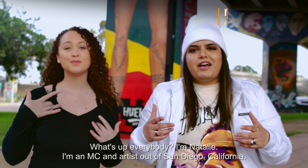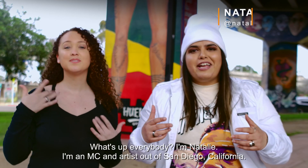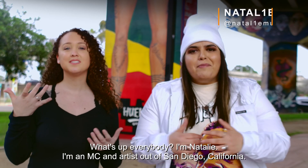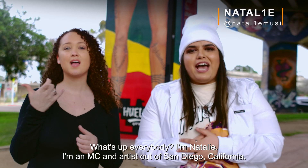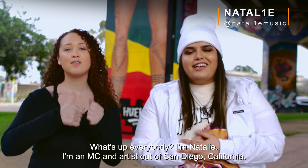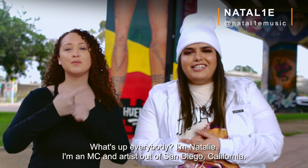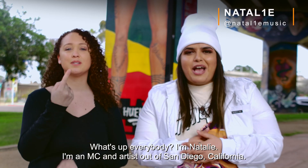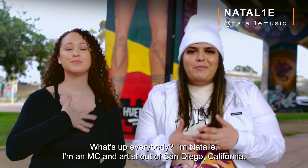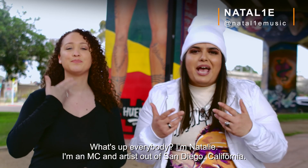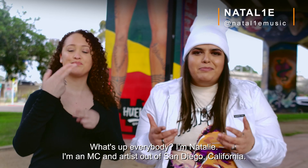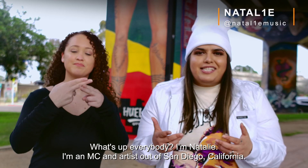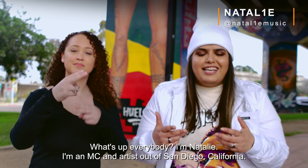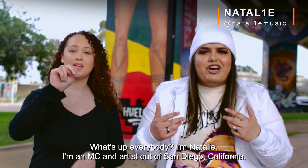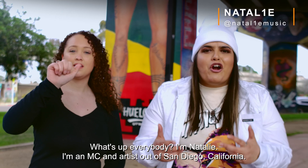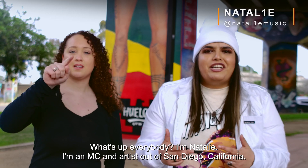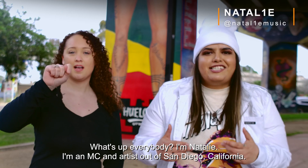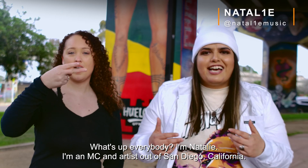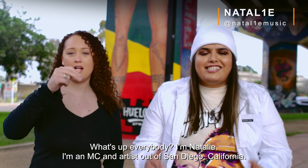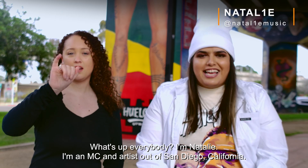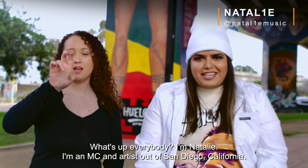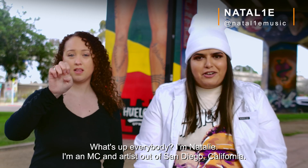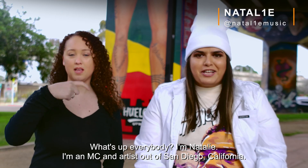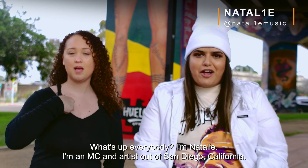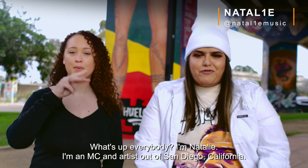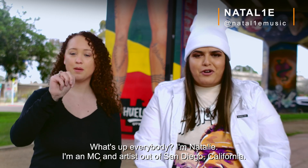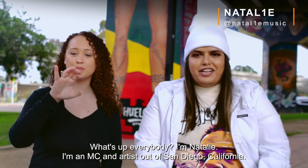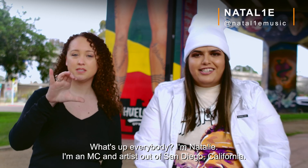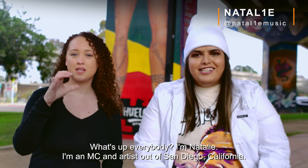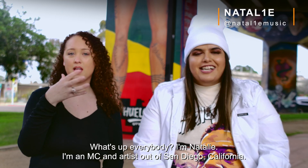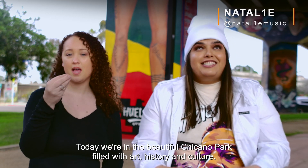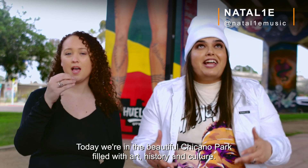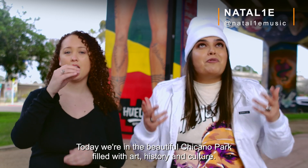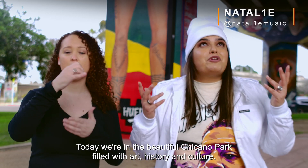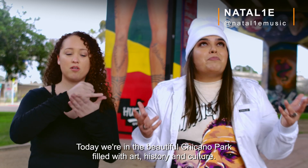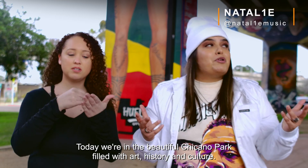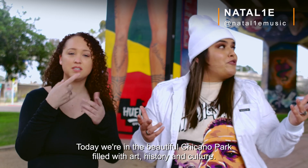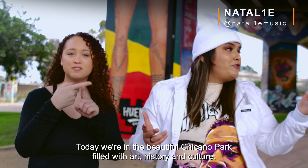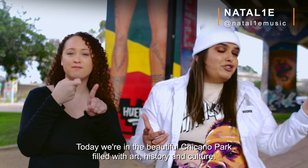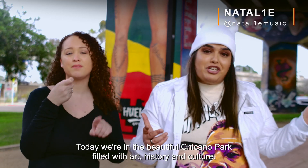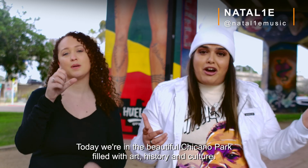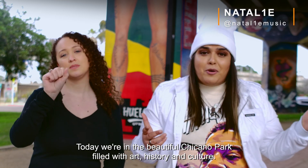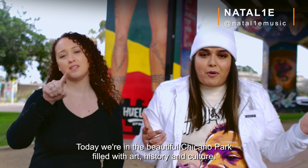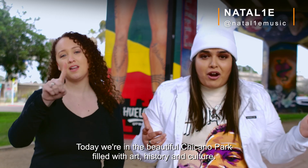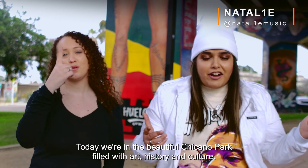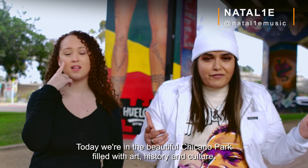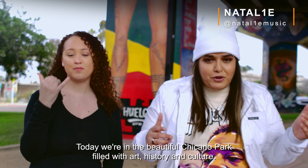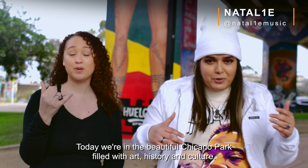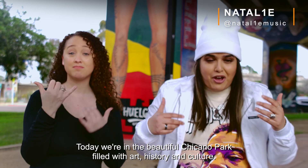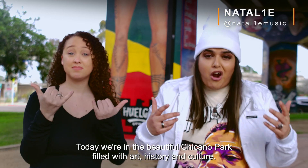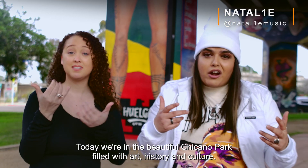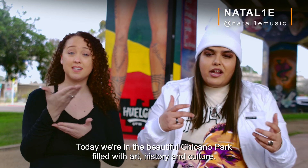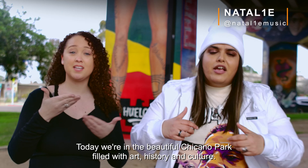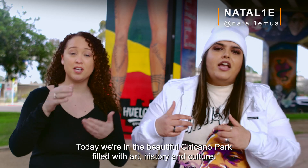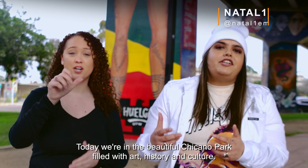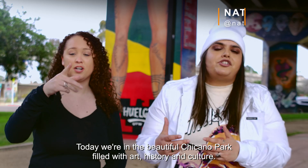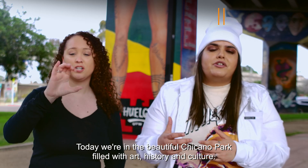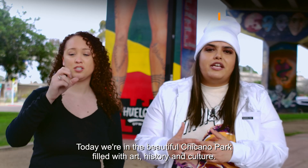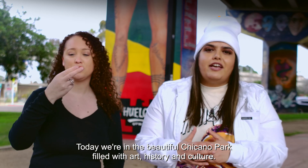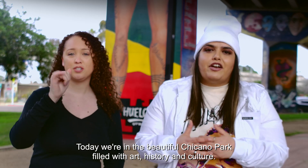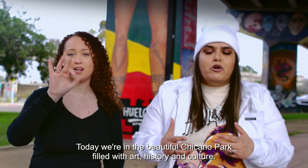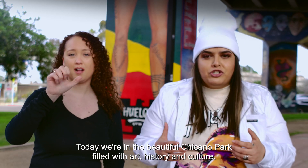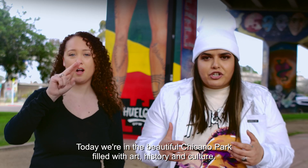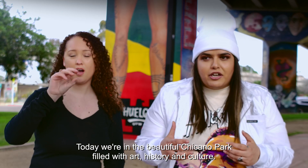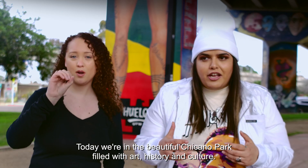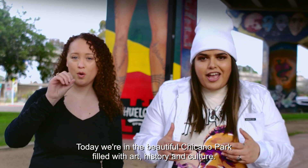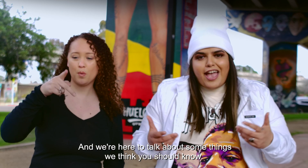What's up, everybody? I'm Natalie. I'm an MC and an artist out of San Diego, California. Today we're in the beautiful Chicano Park filled with art,